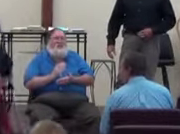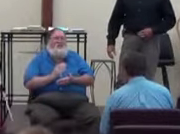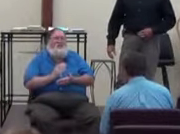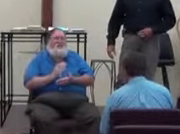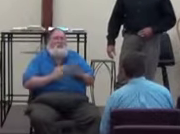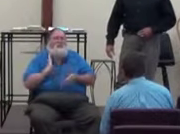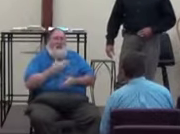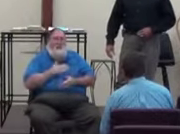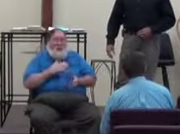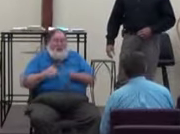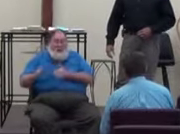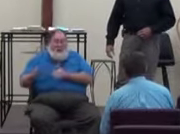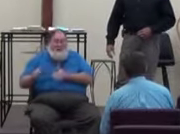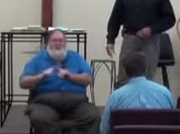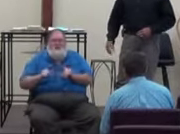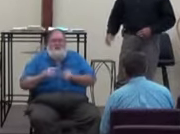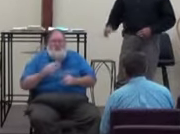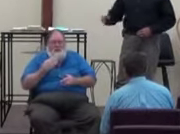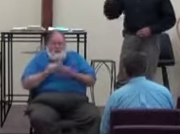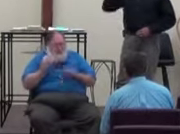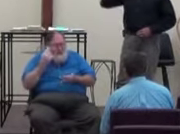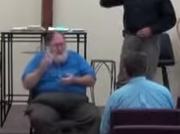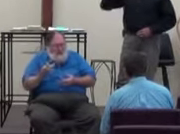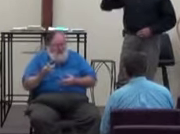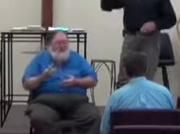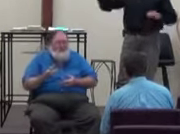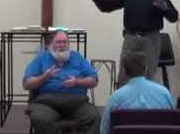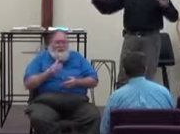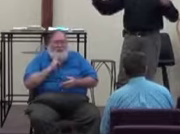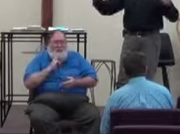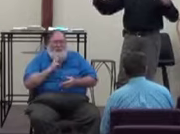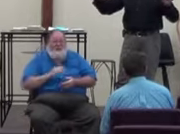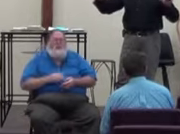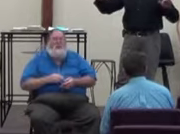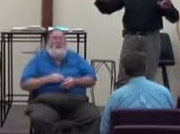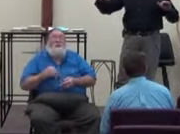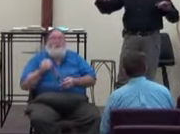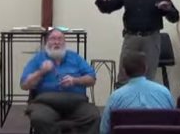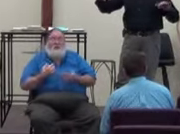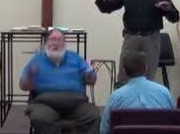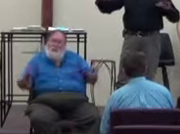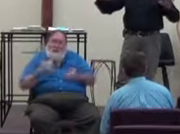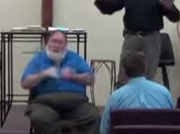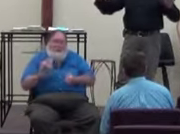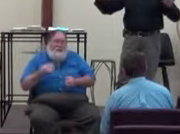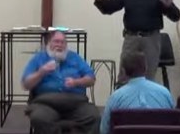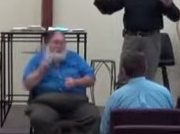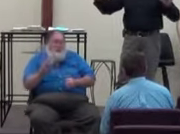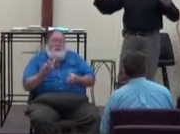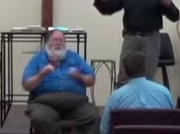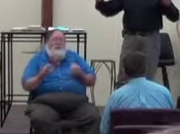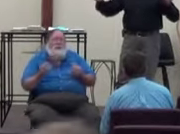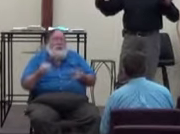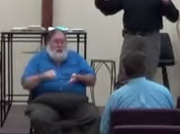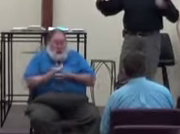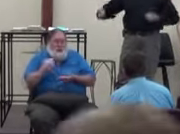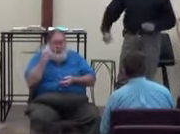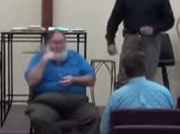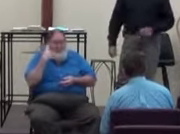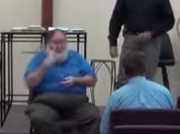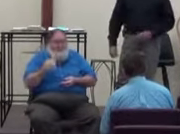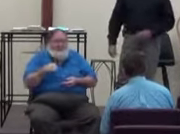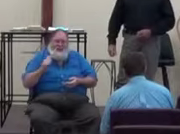rain. Well, we welcome everybody. We've got a lot of new faces this morning, and I need the Destiny family to